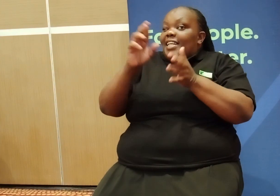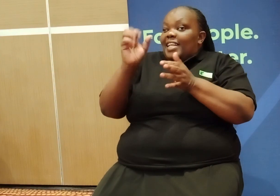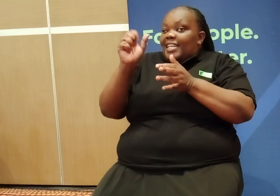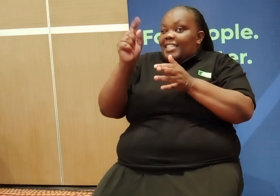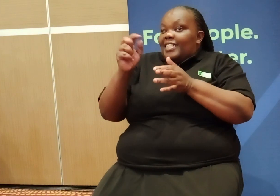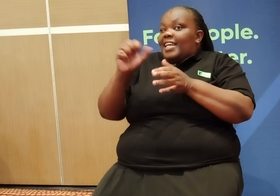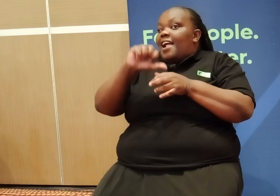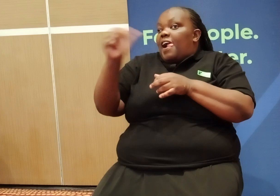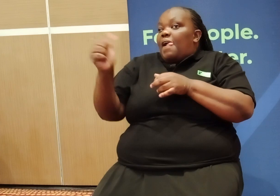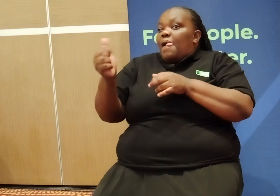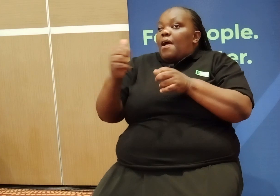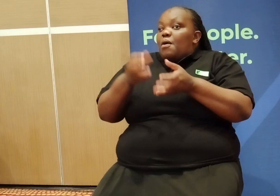other factors.